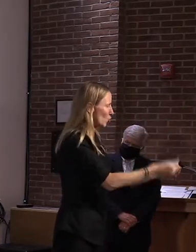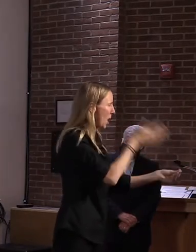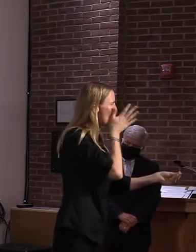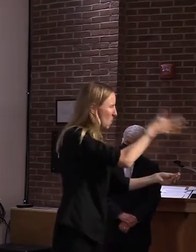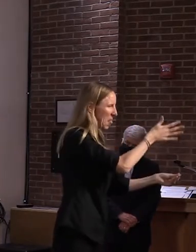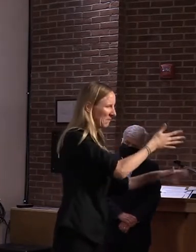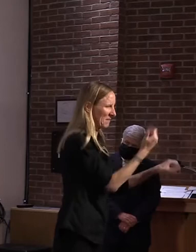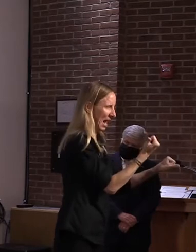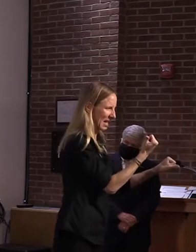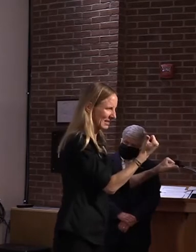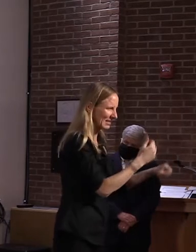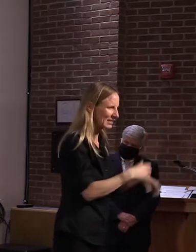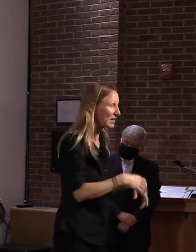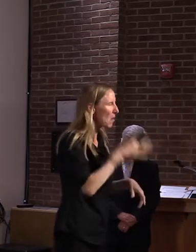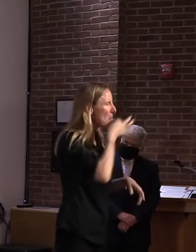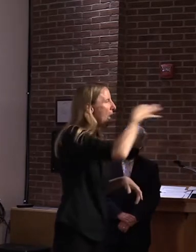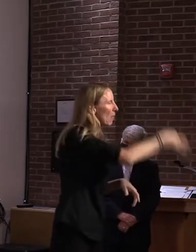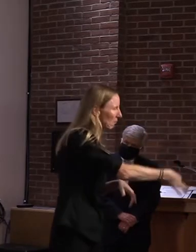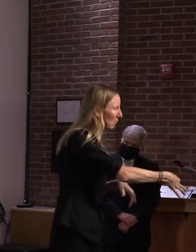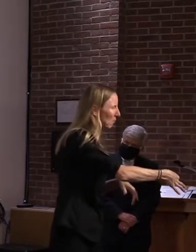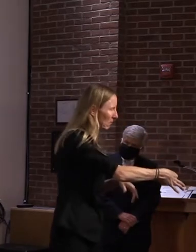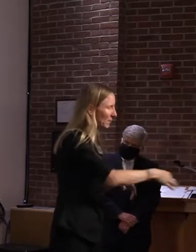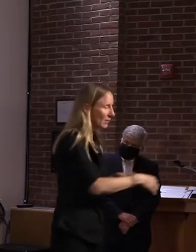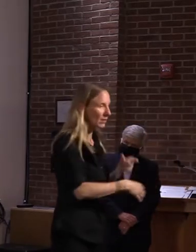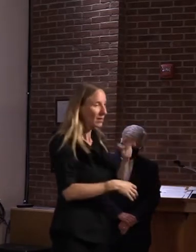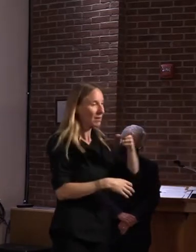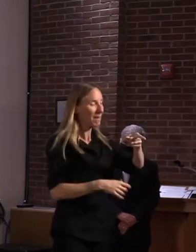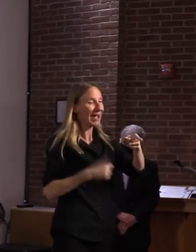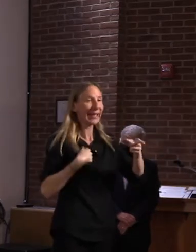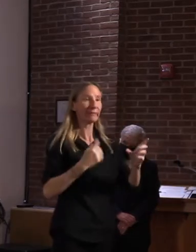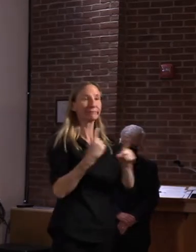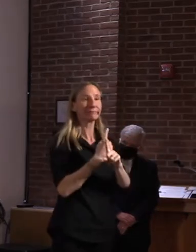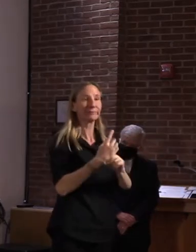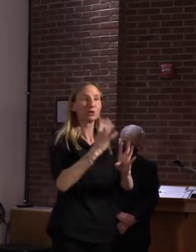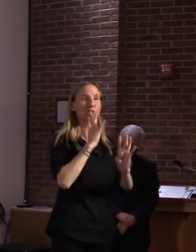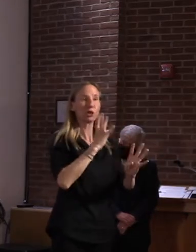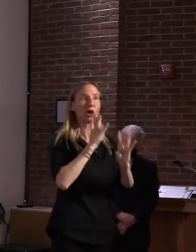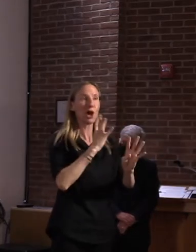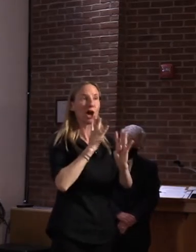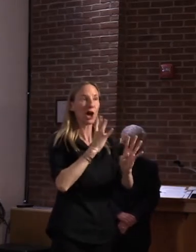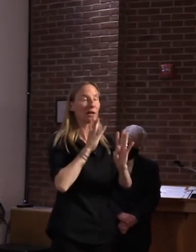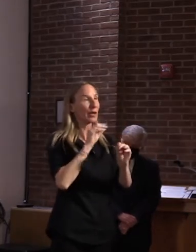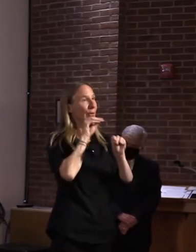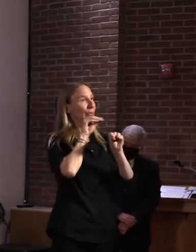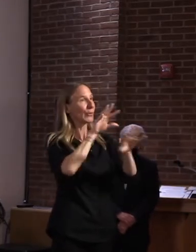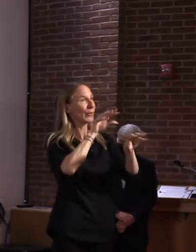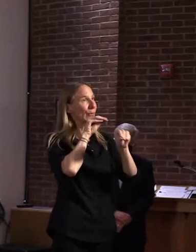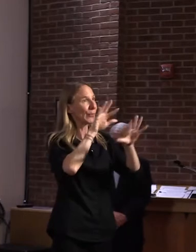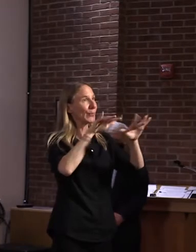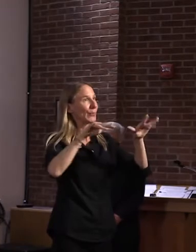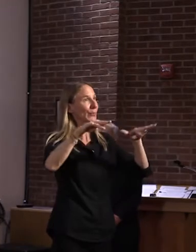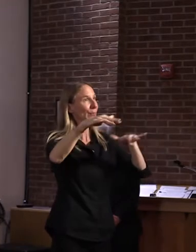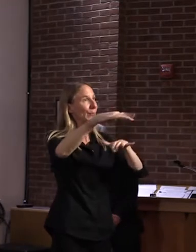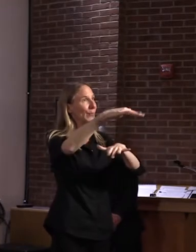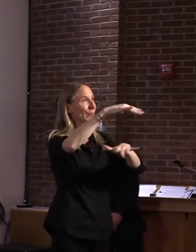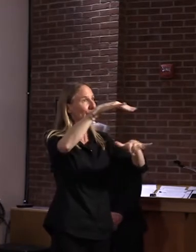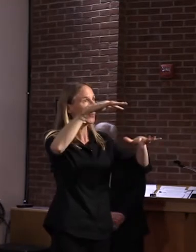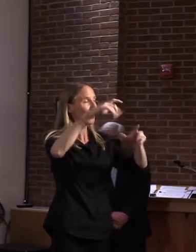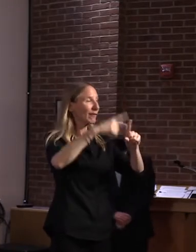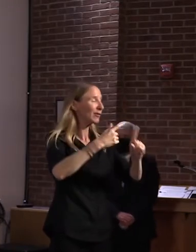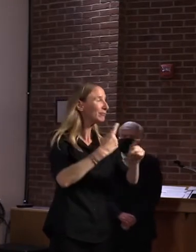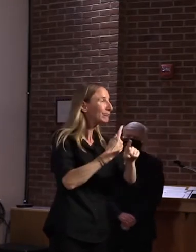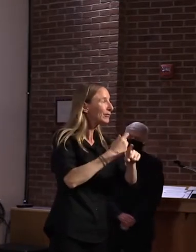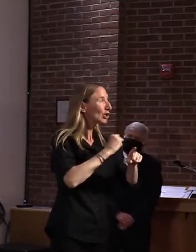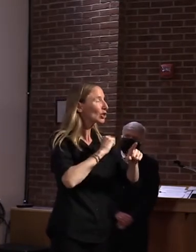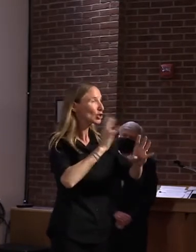aerosol, fine respiratory droplets that are exhaled by all of us, just from